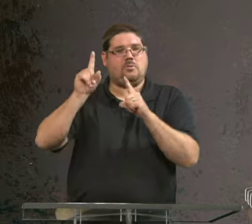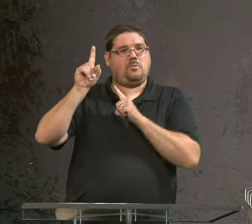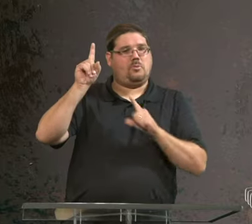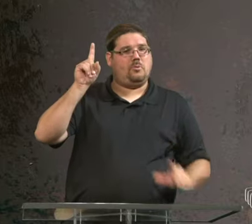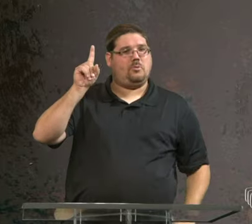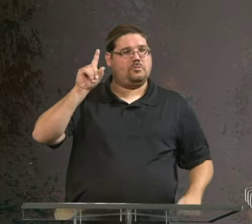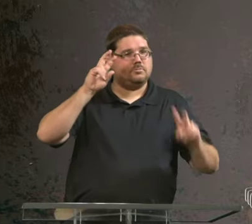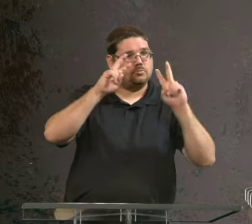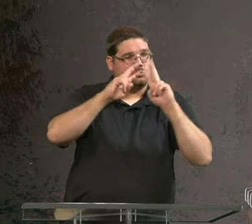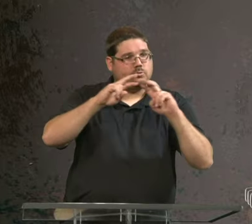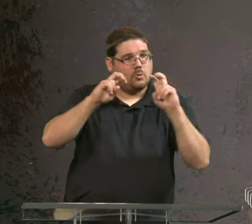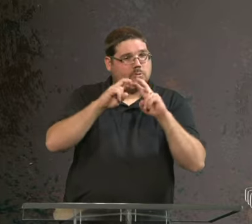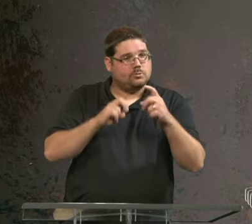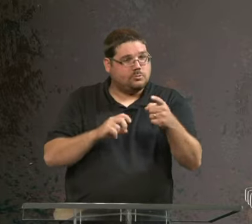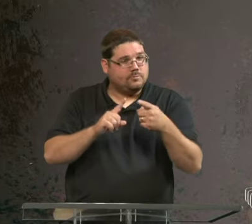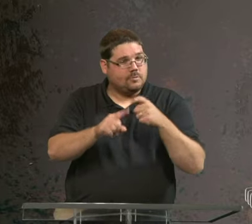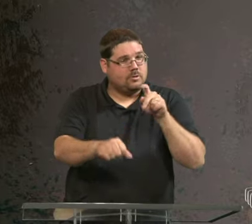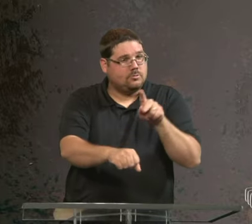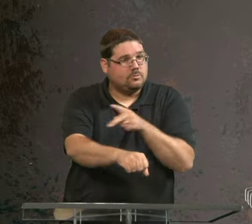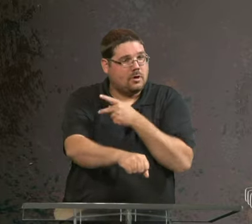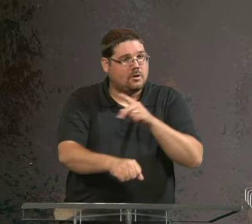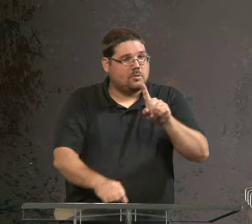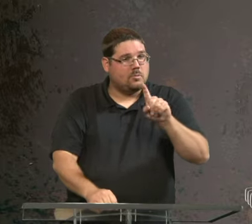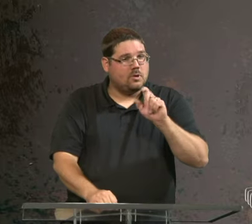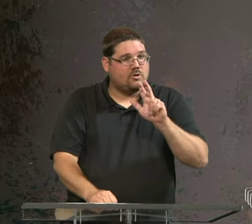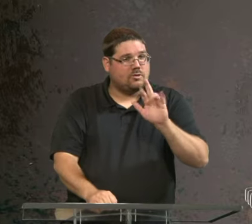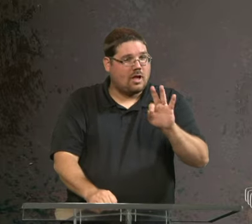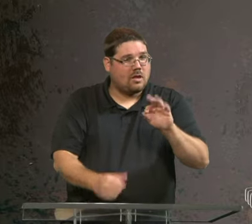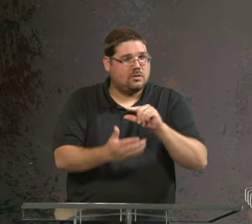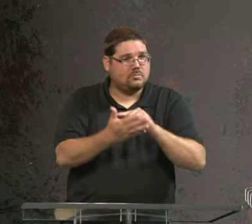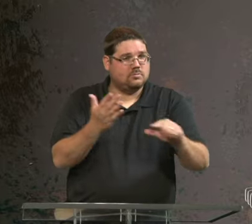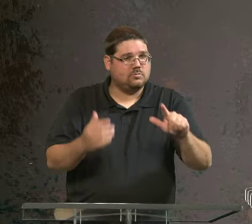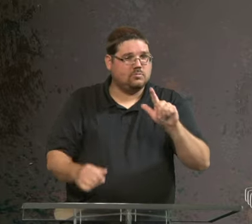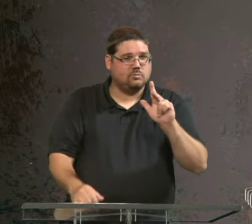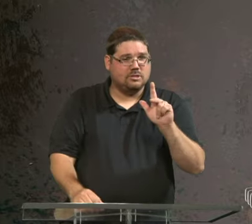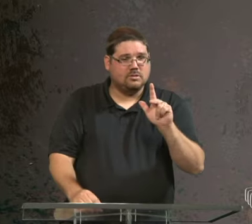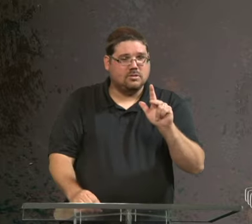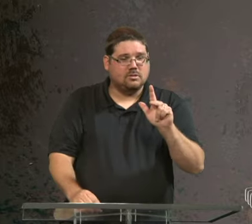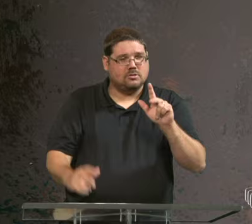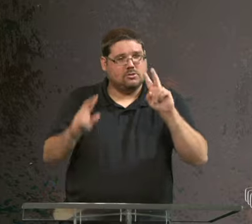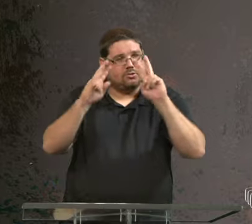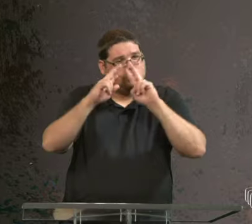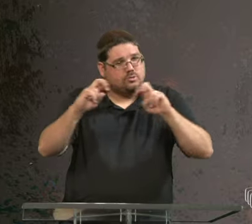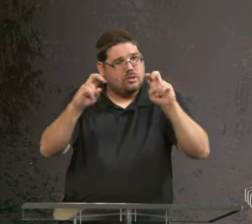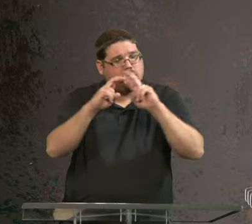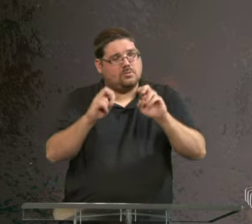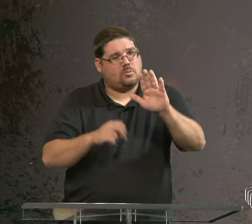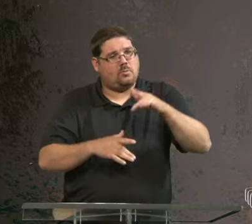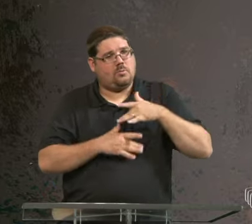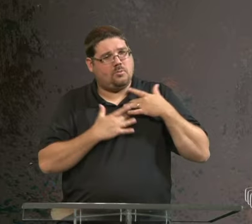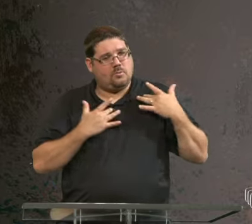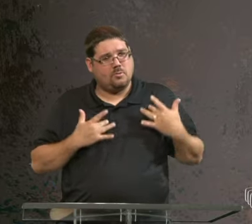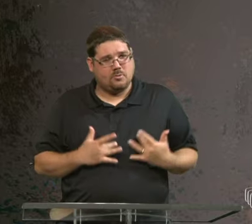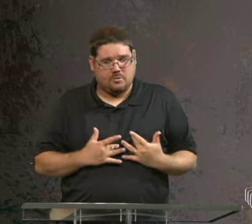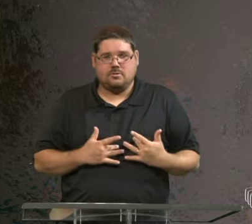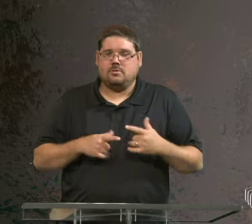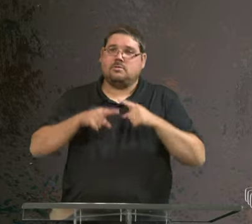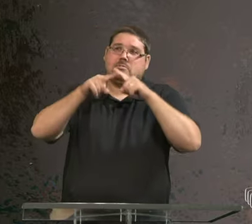heart. We need to follow the Lord. Let him search your heart, like Psalm 139 talks